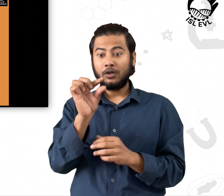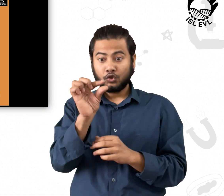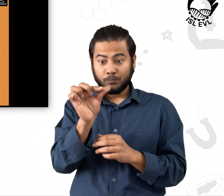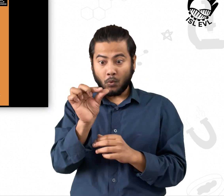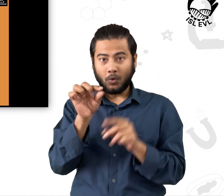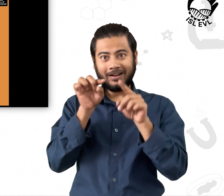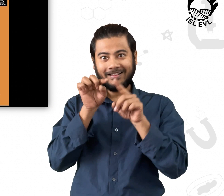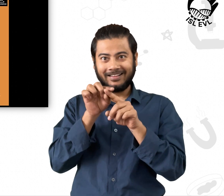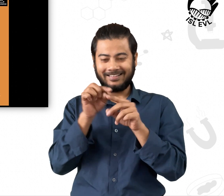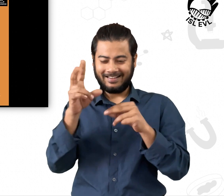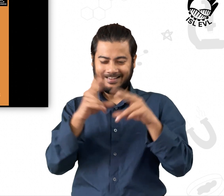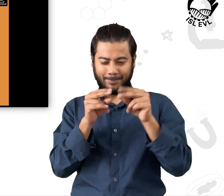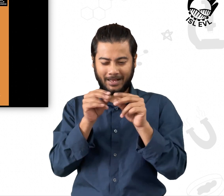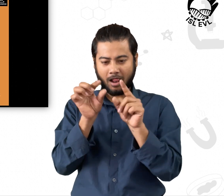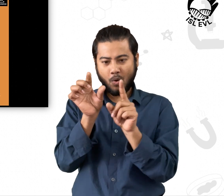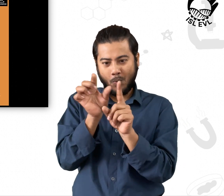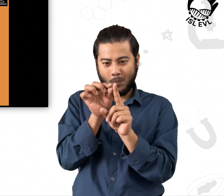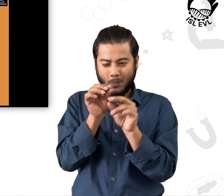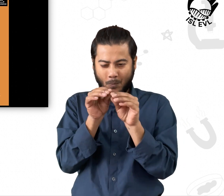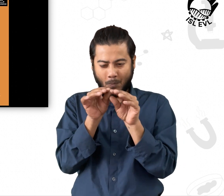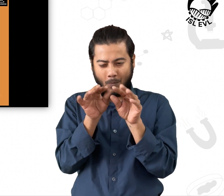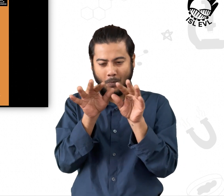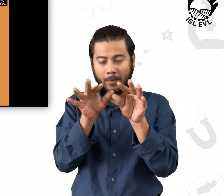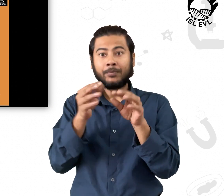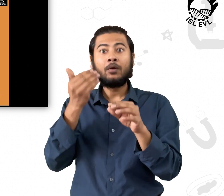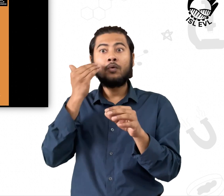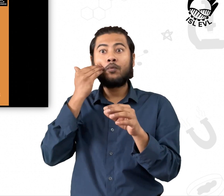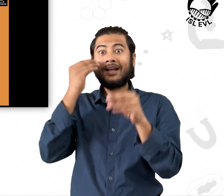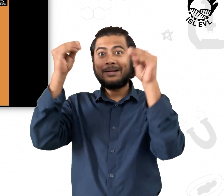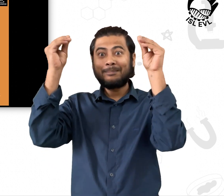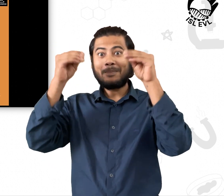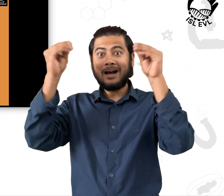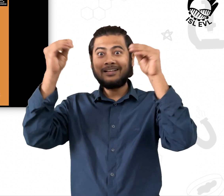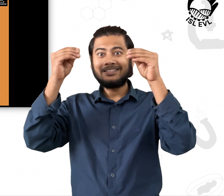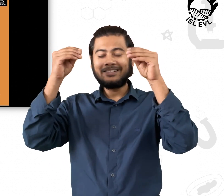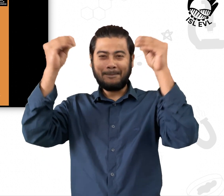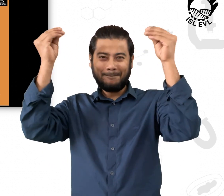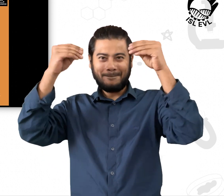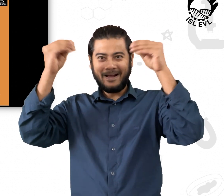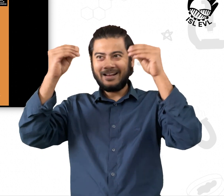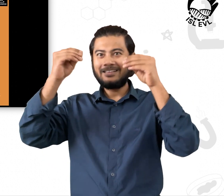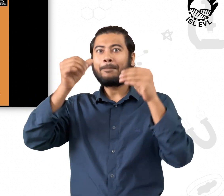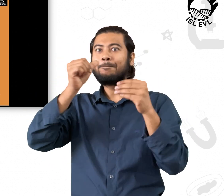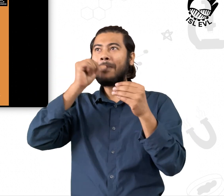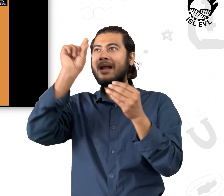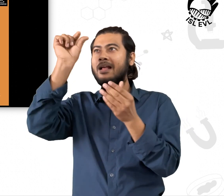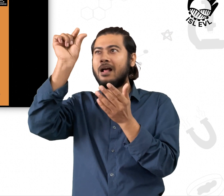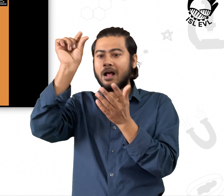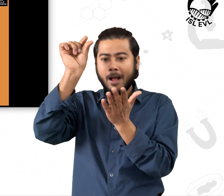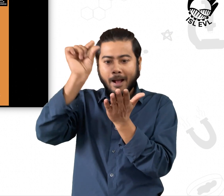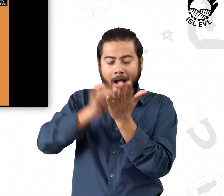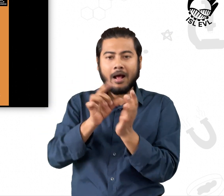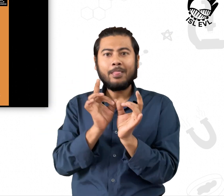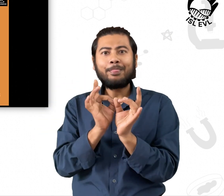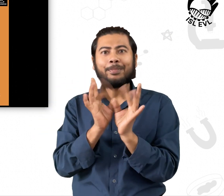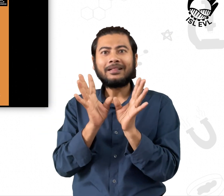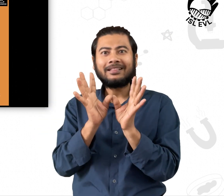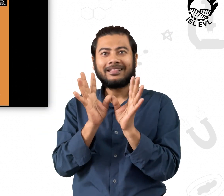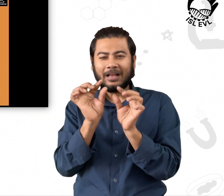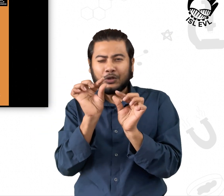So, when the rain hits the soil, at the point of the contact, the larger water droplets form